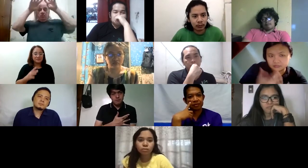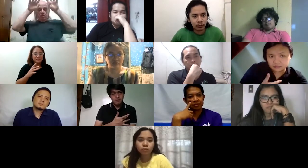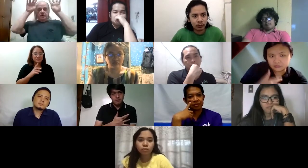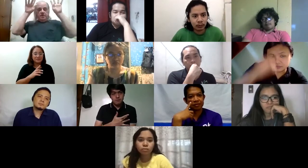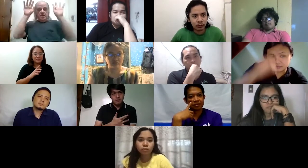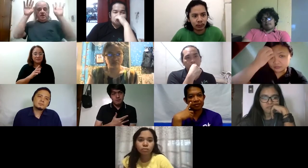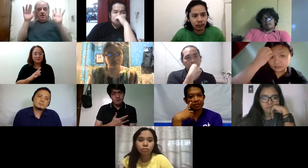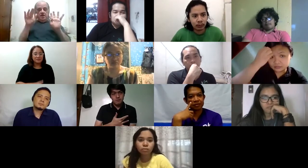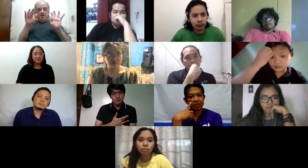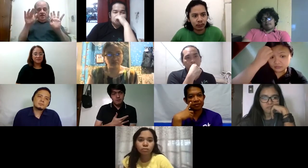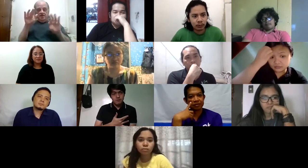birthday,